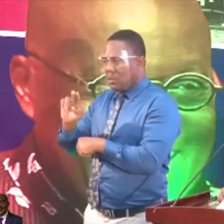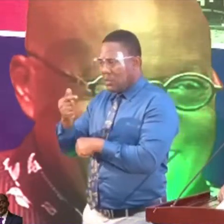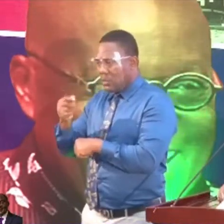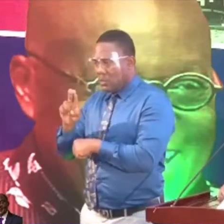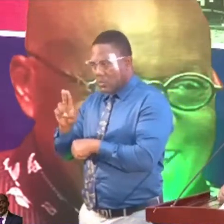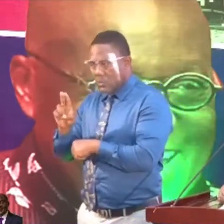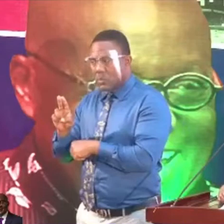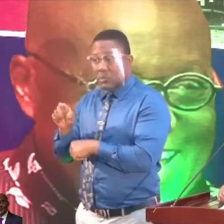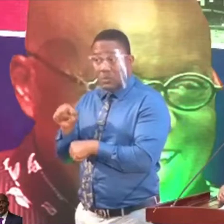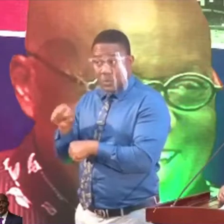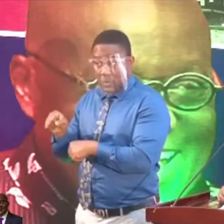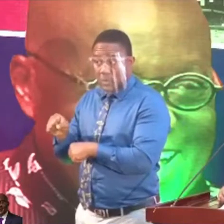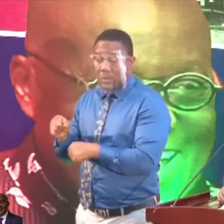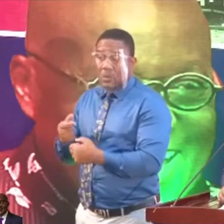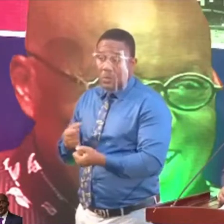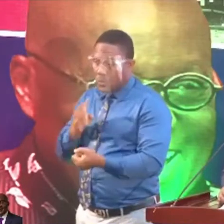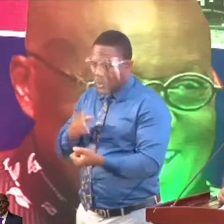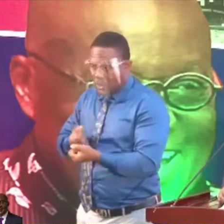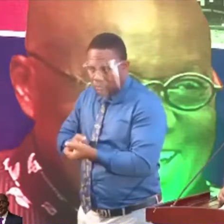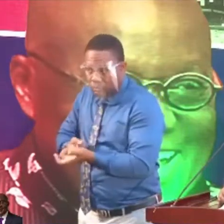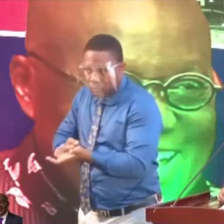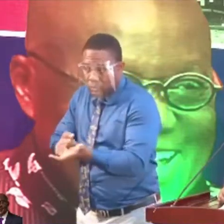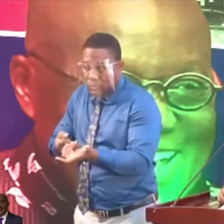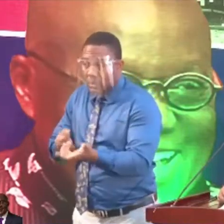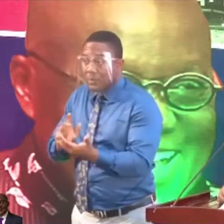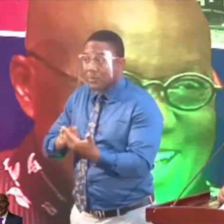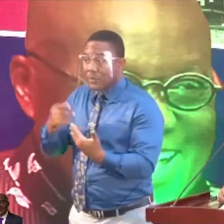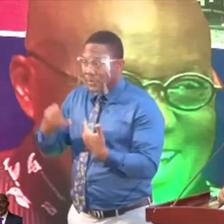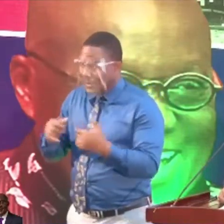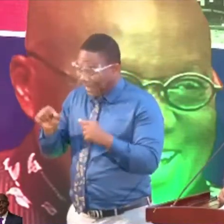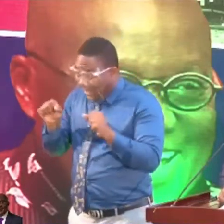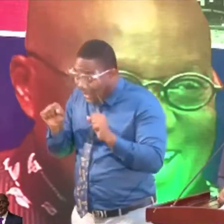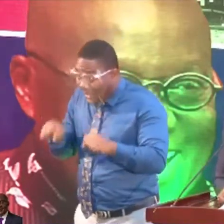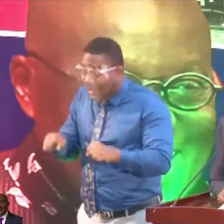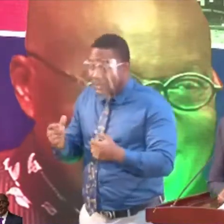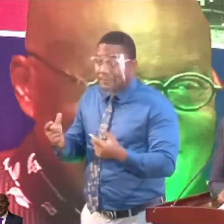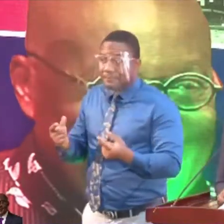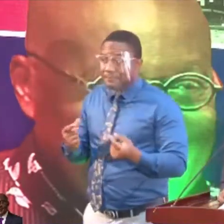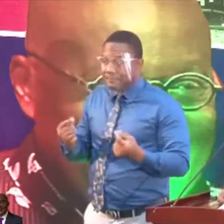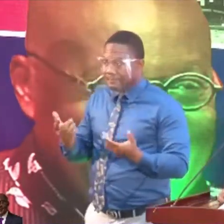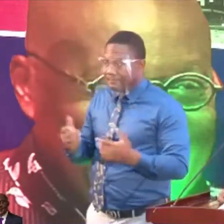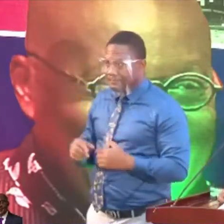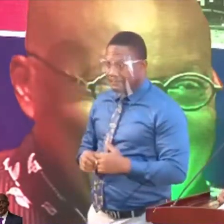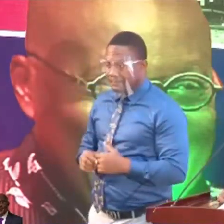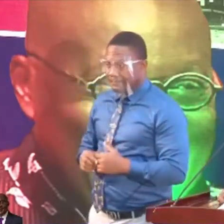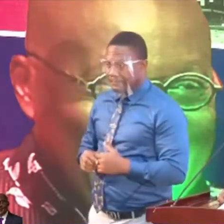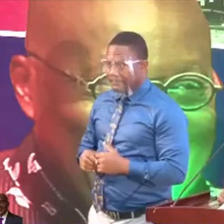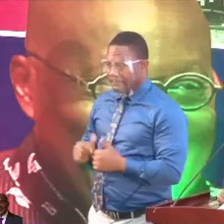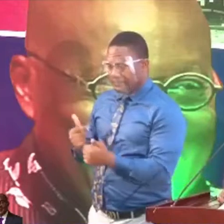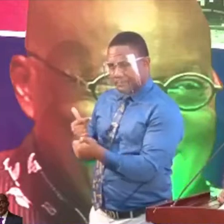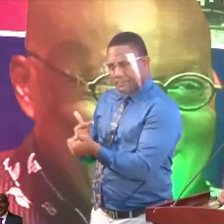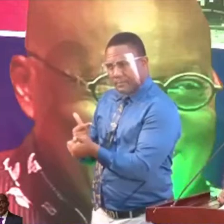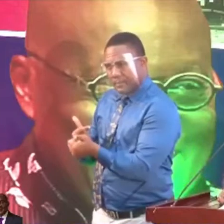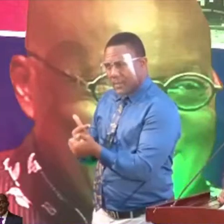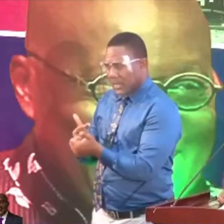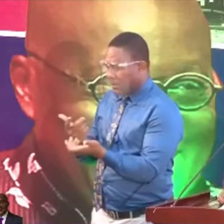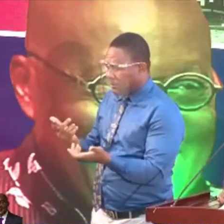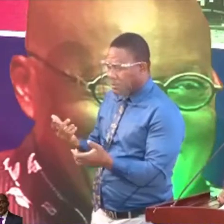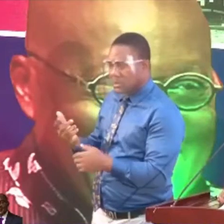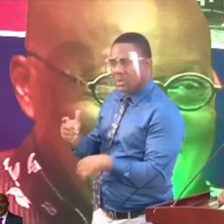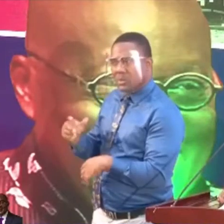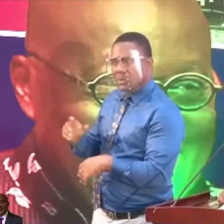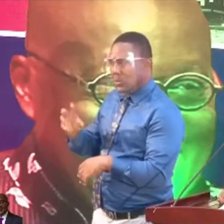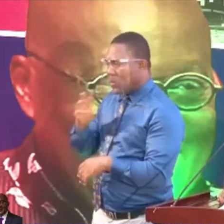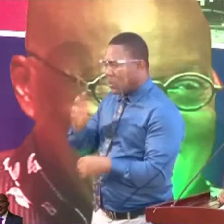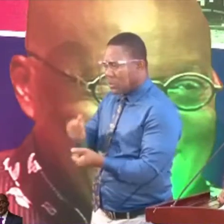irrigation project, which has the capacity to increase the size of Ghana's irrigable land by